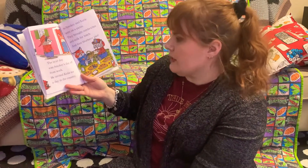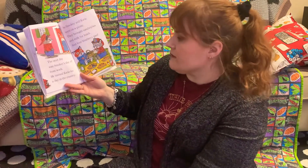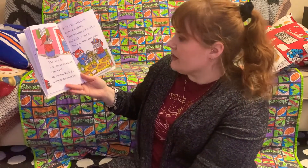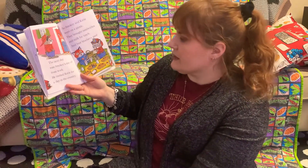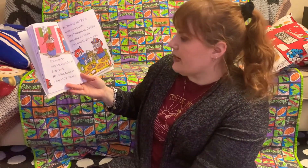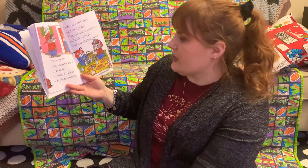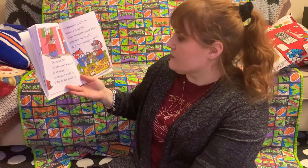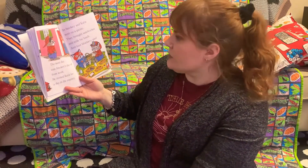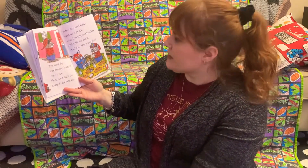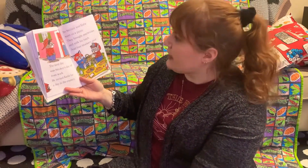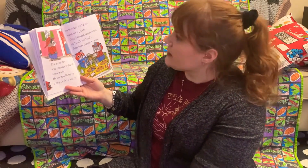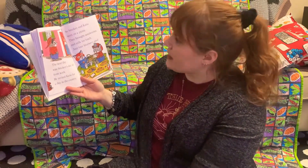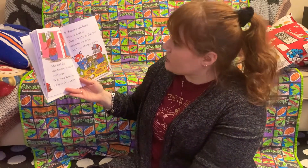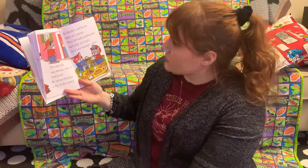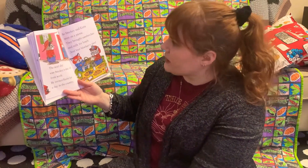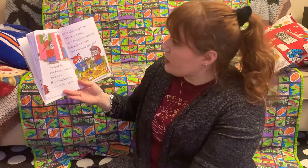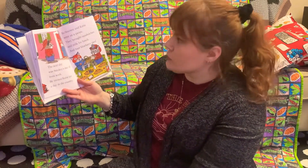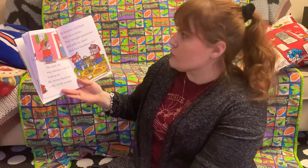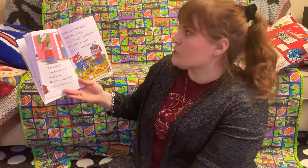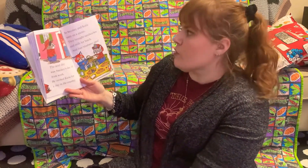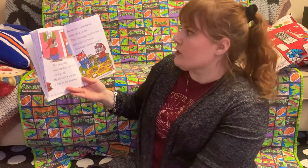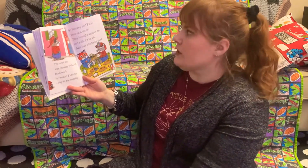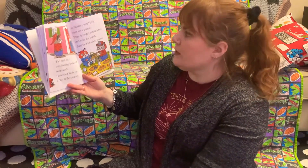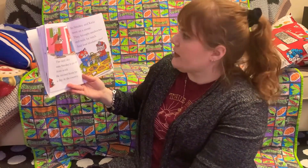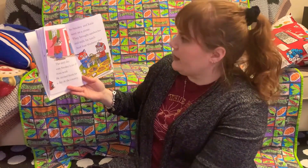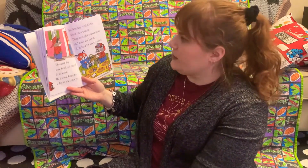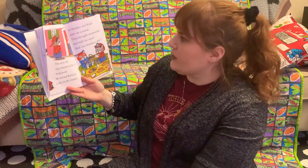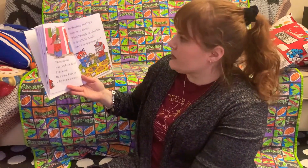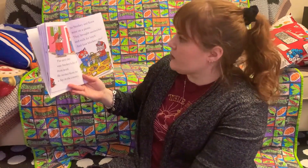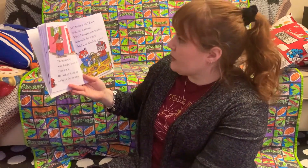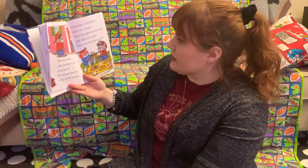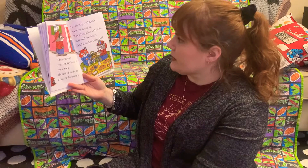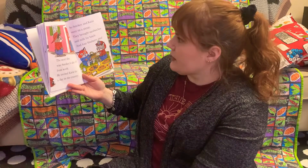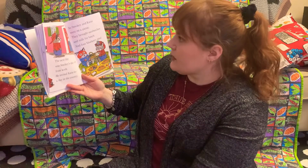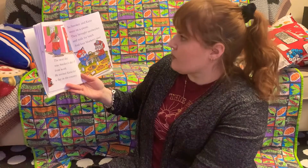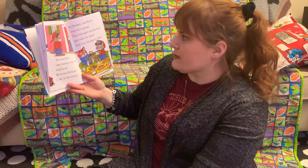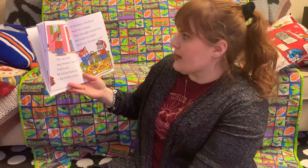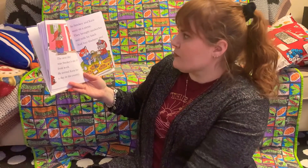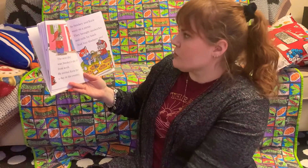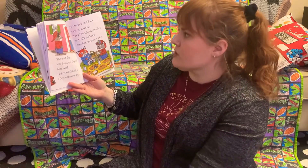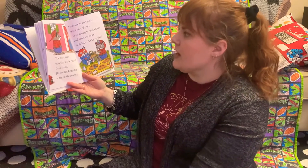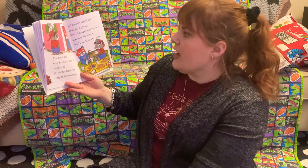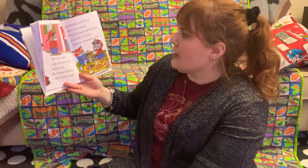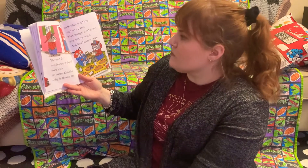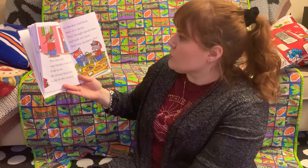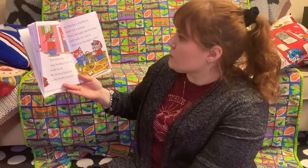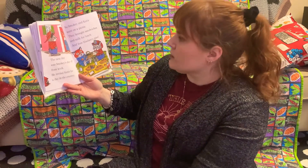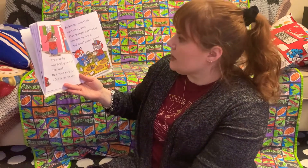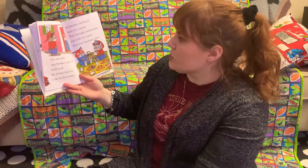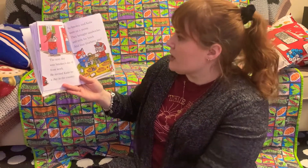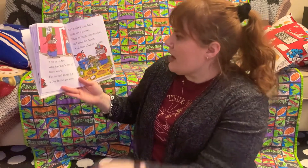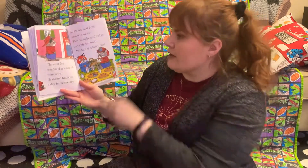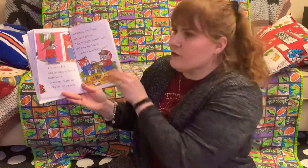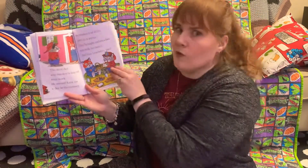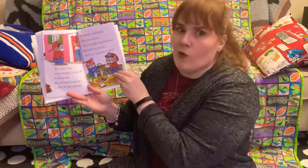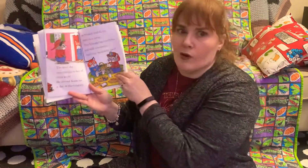invited Katie for a day in the country. So Smokey and Katie went on a picnic. They brought sandwiches and milk for lunch and 4